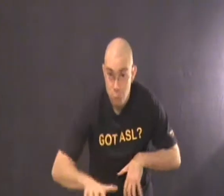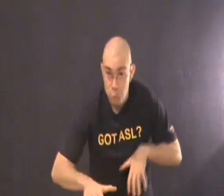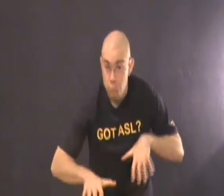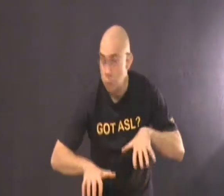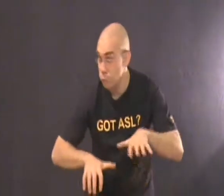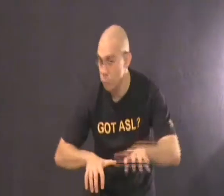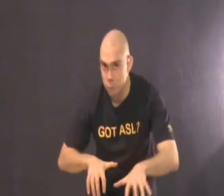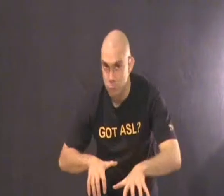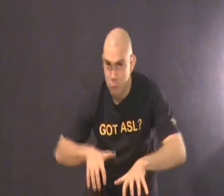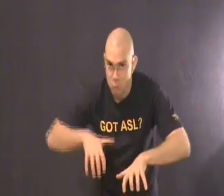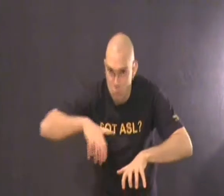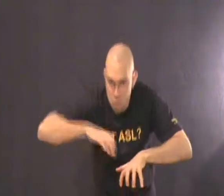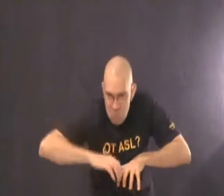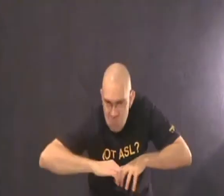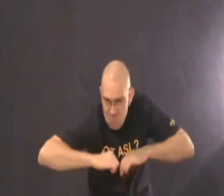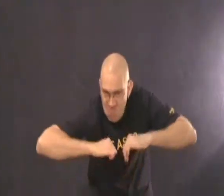and started walking over.